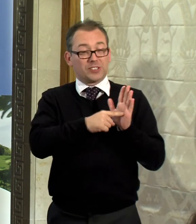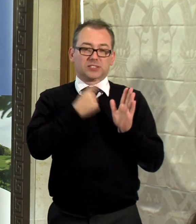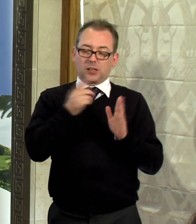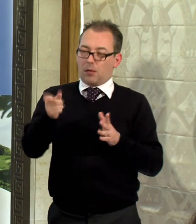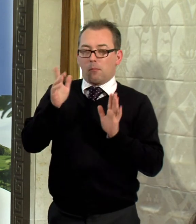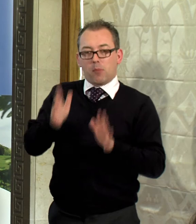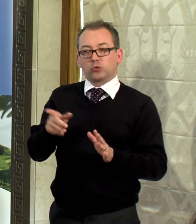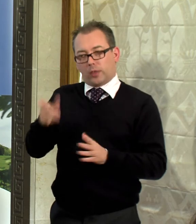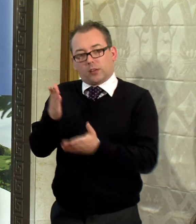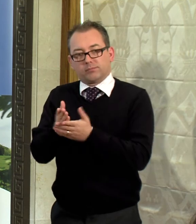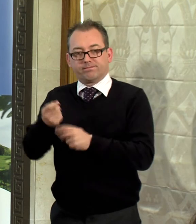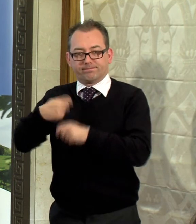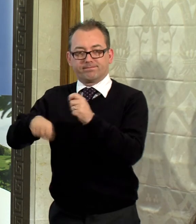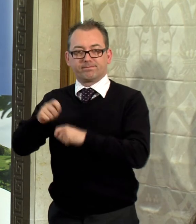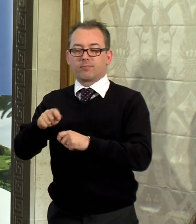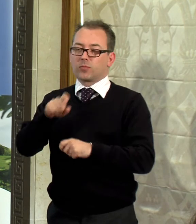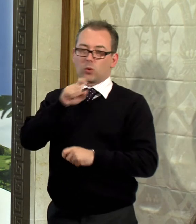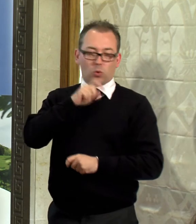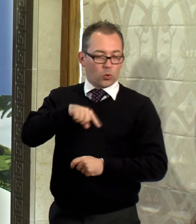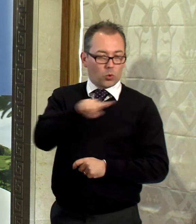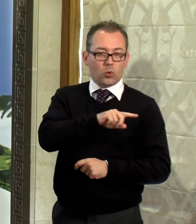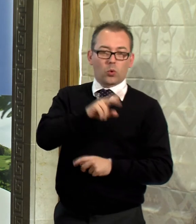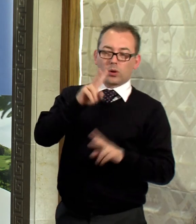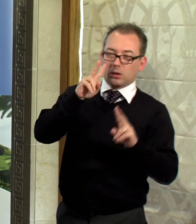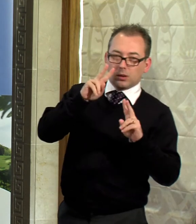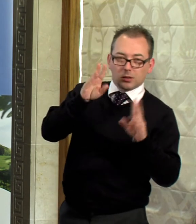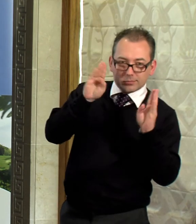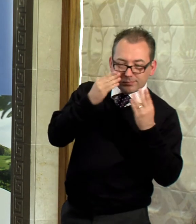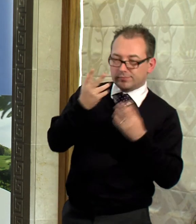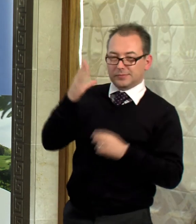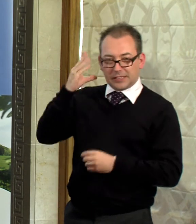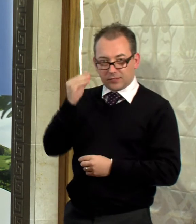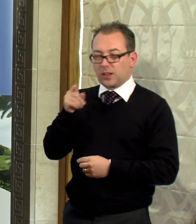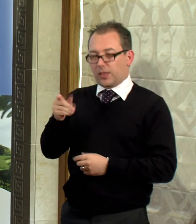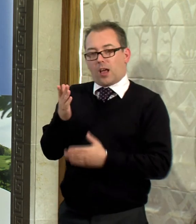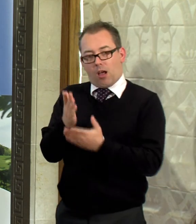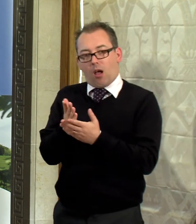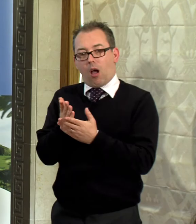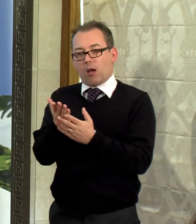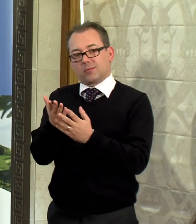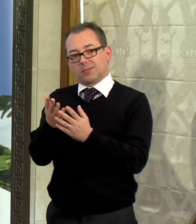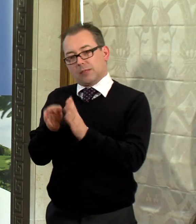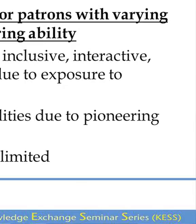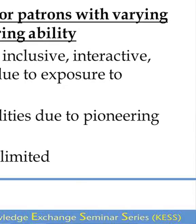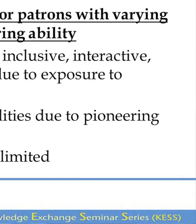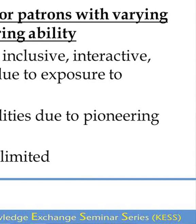for people with varying visual and hearing ability, although provisions remain